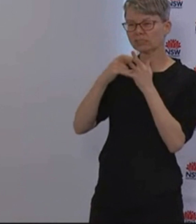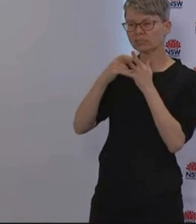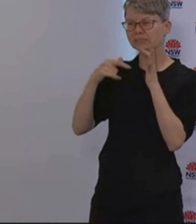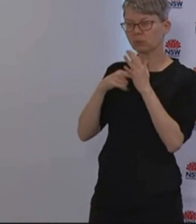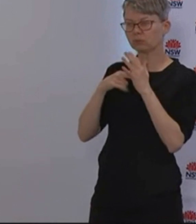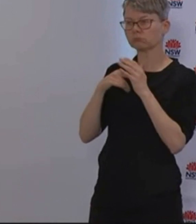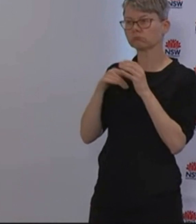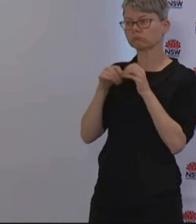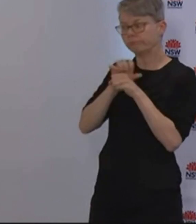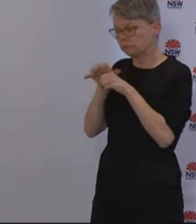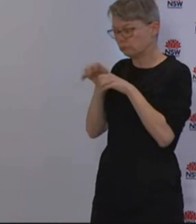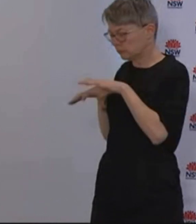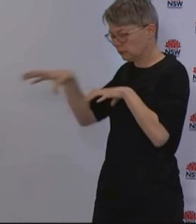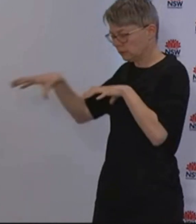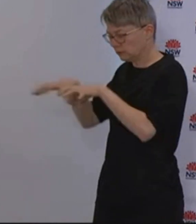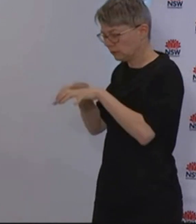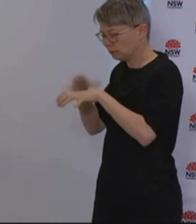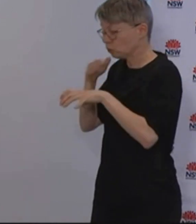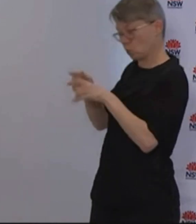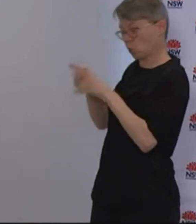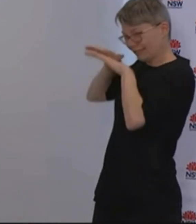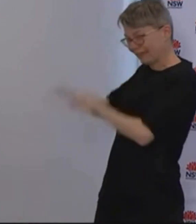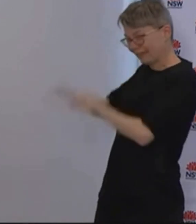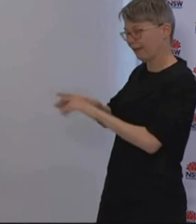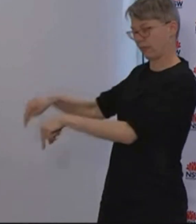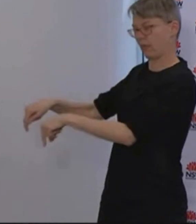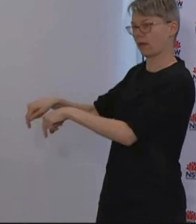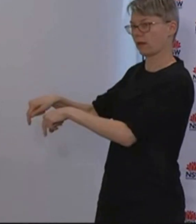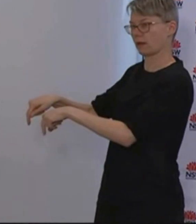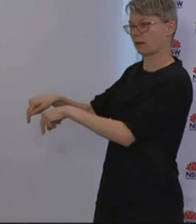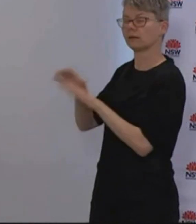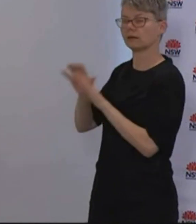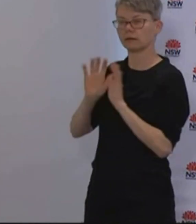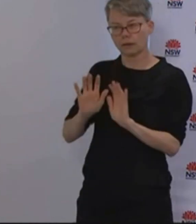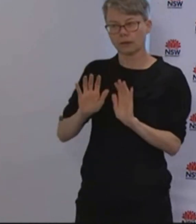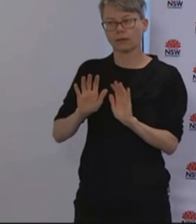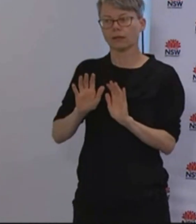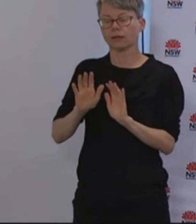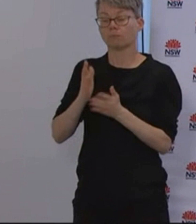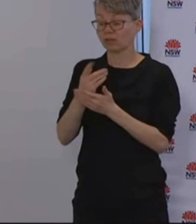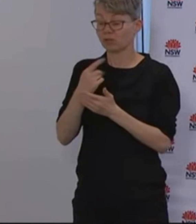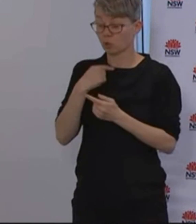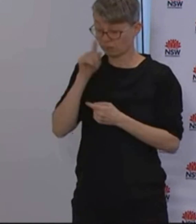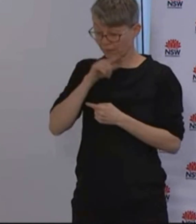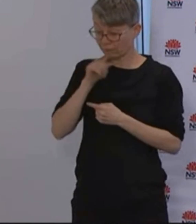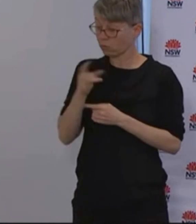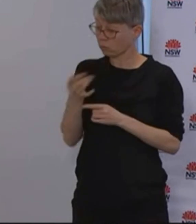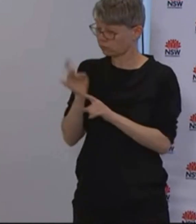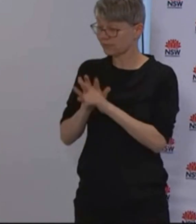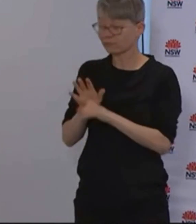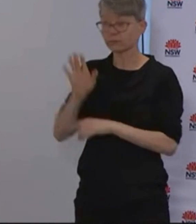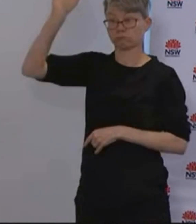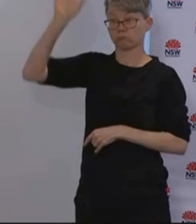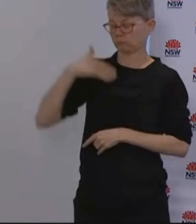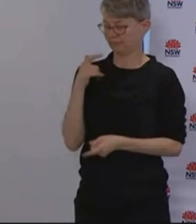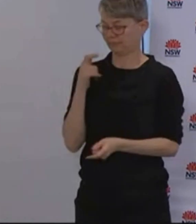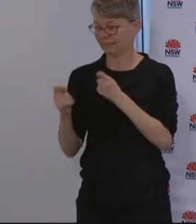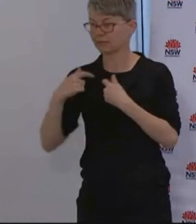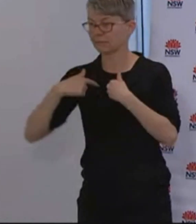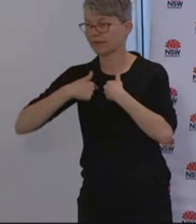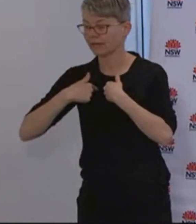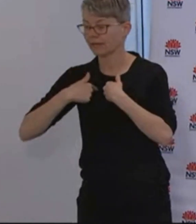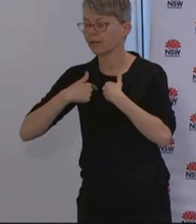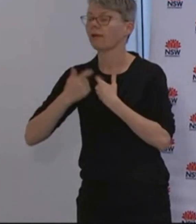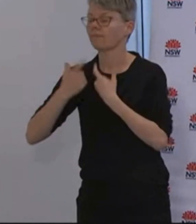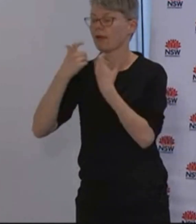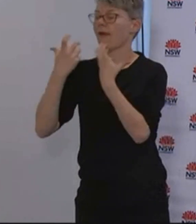So obviously the key issue that I'm focusing on is the fact that these individuals had presented for testing, we've diagnosed them, and we can